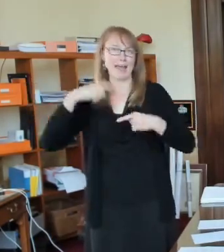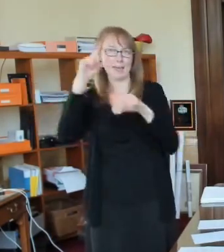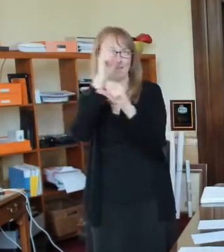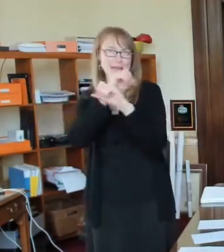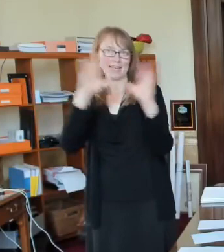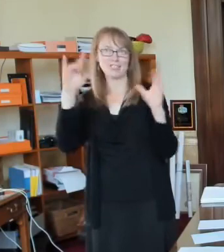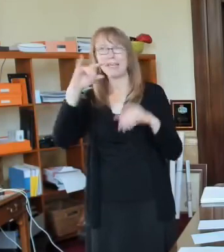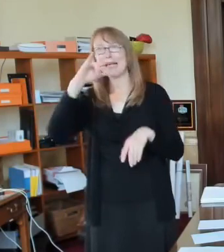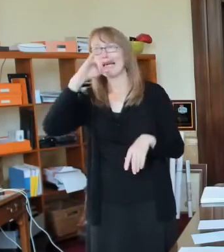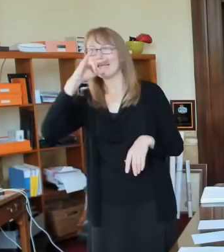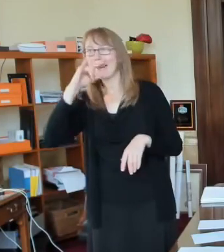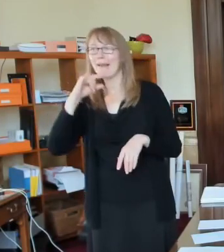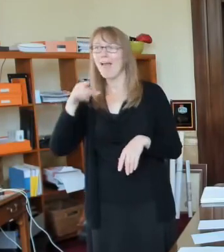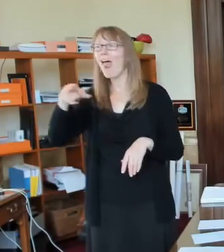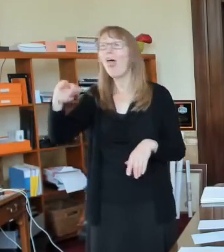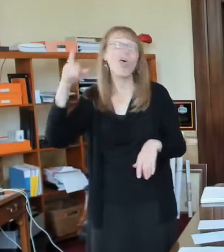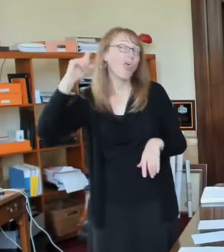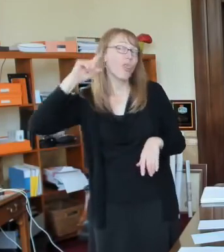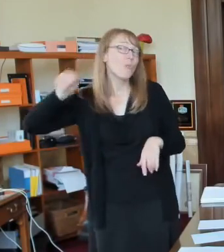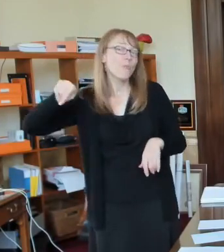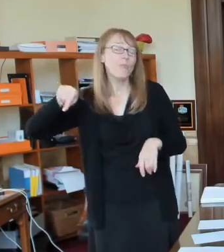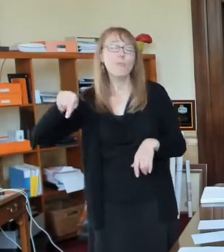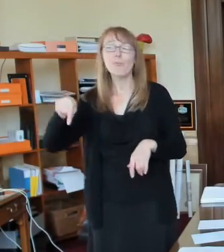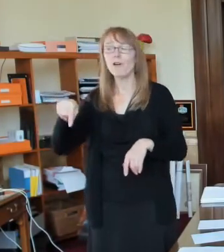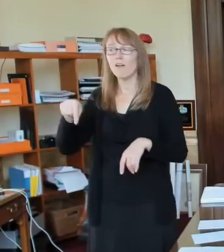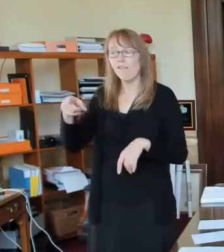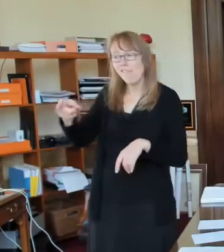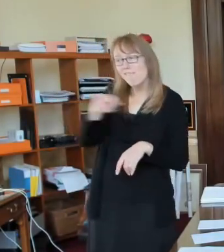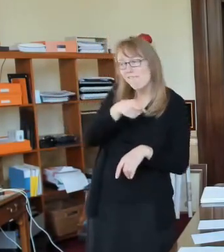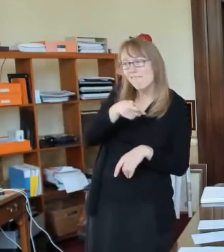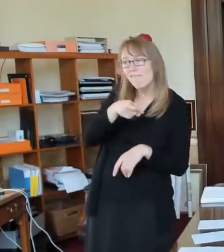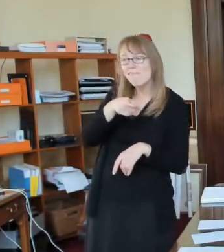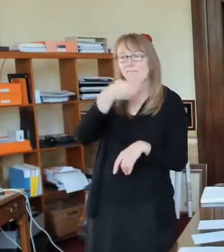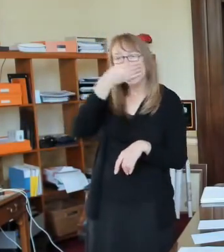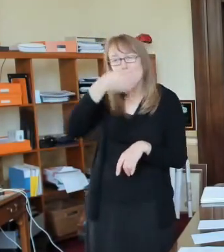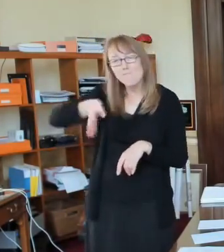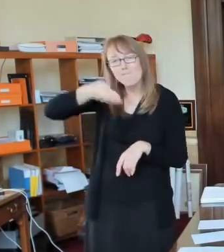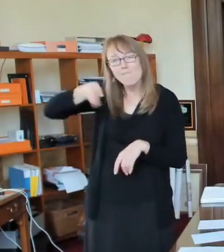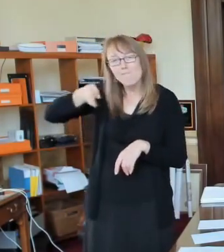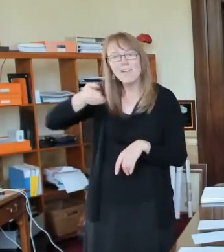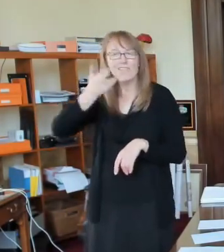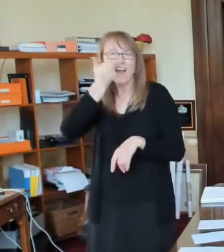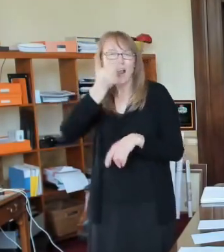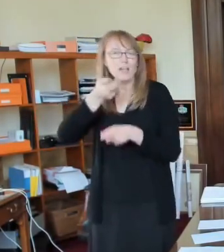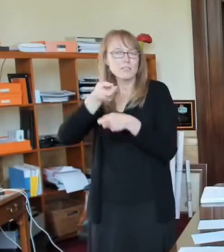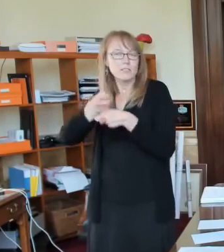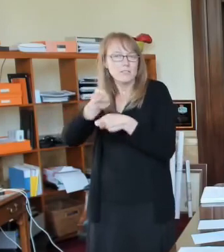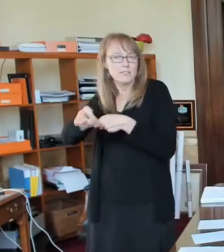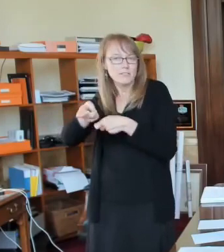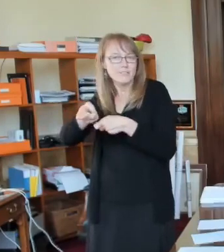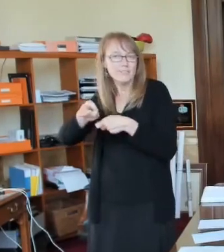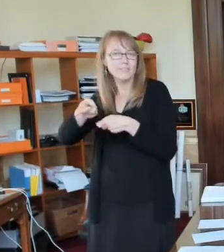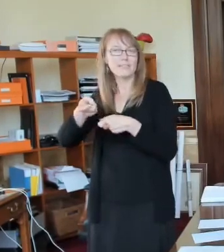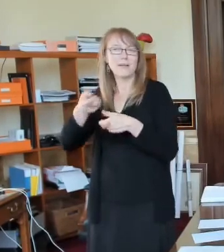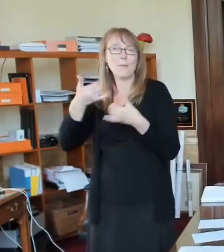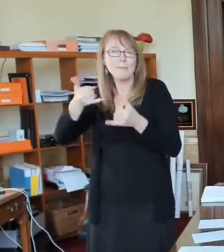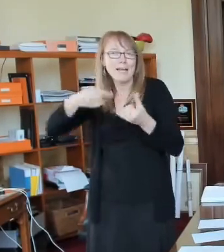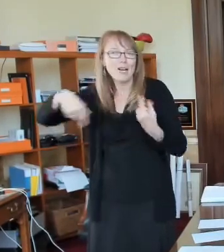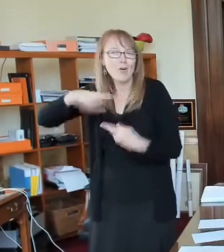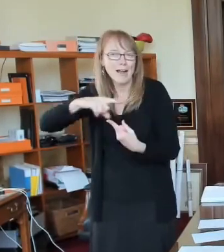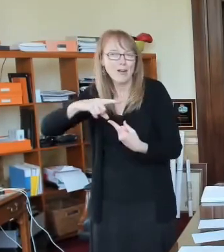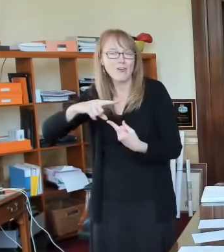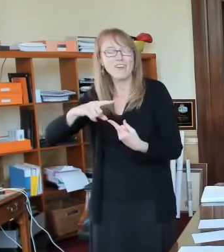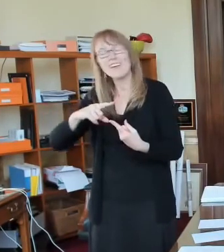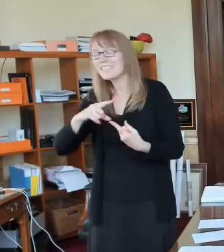thing, just not in a bad spirit, just goofing around. And so it's going to be hard